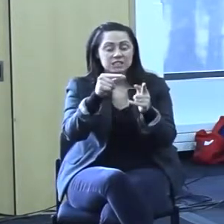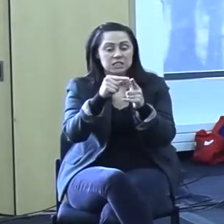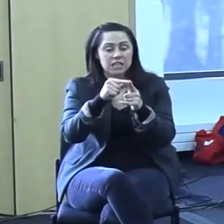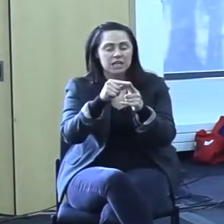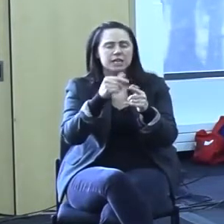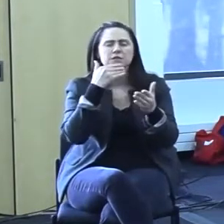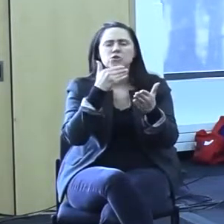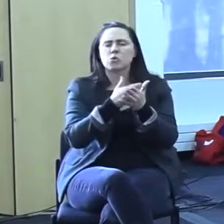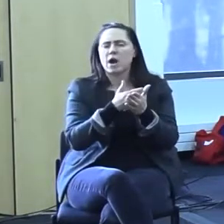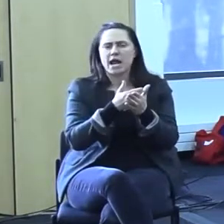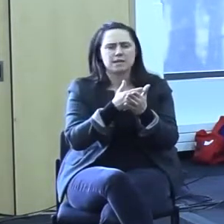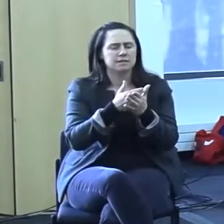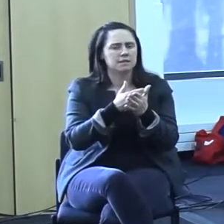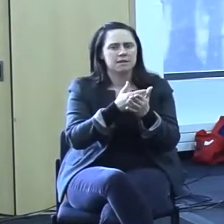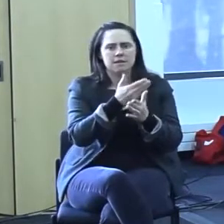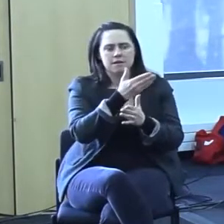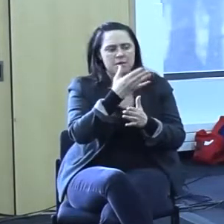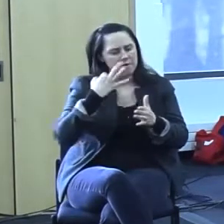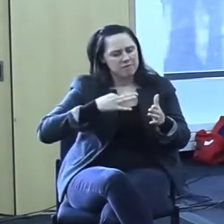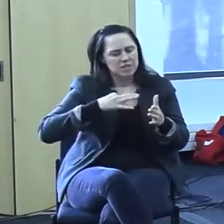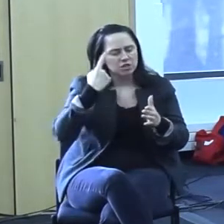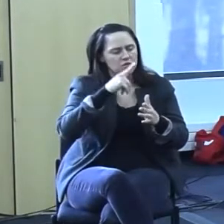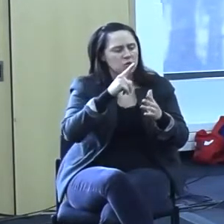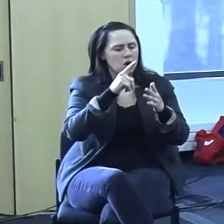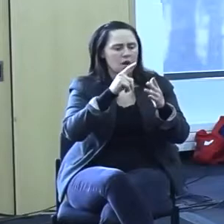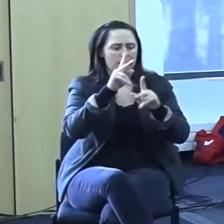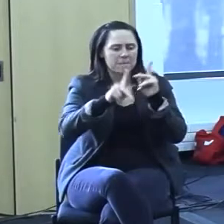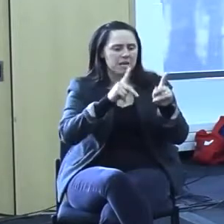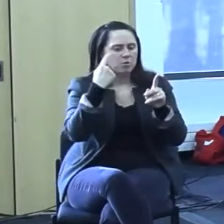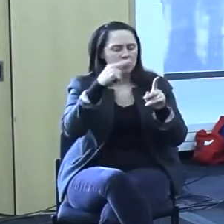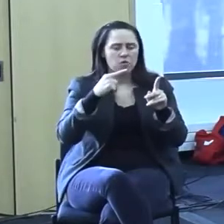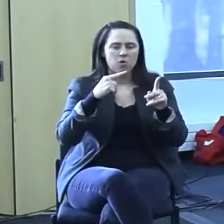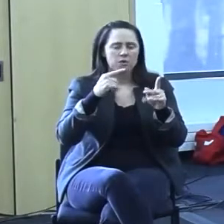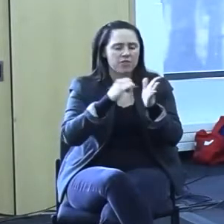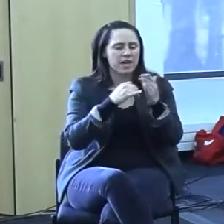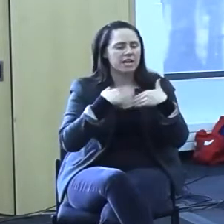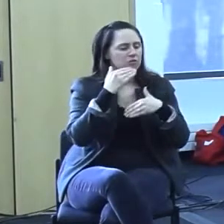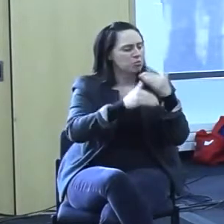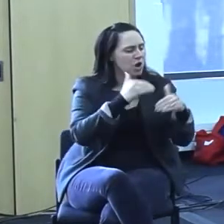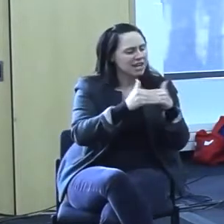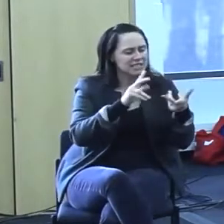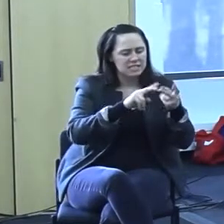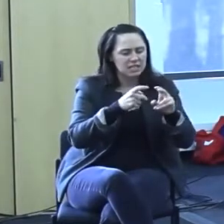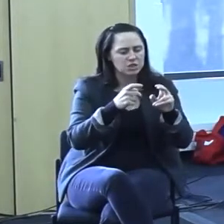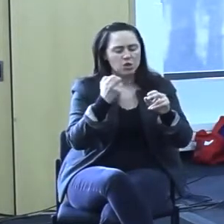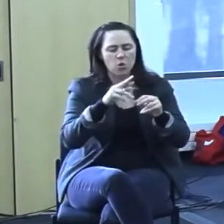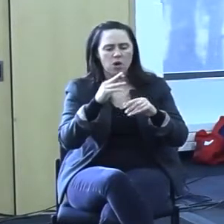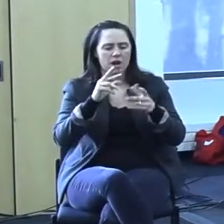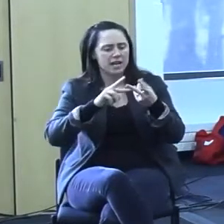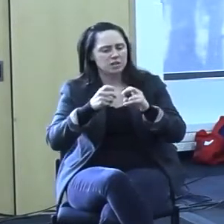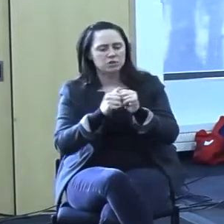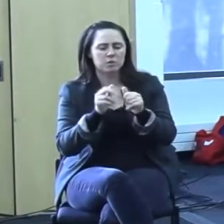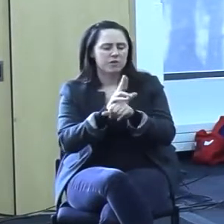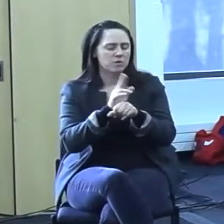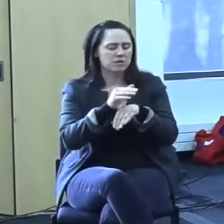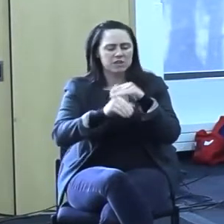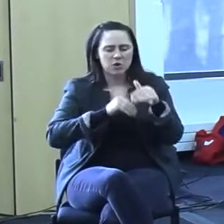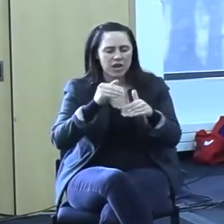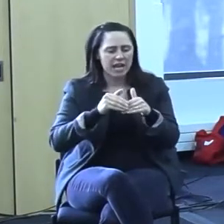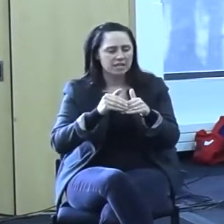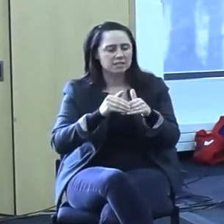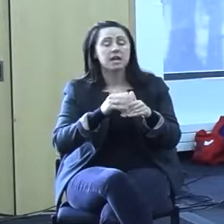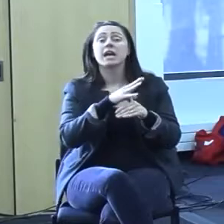certain individuals who may have maybe from processing issues to issues with the use of their hands.